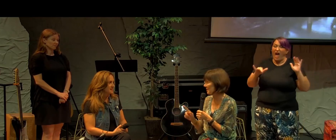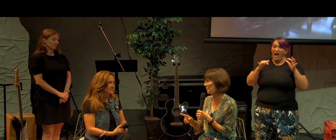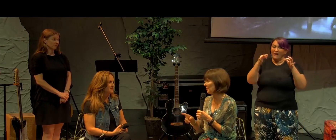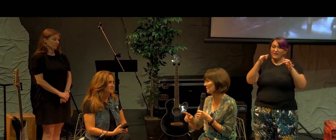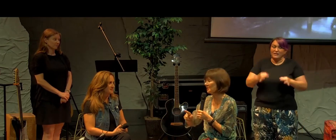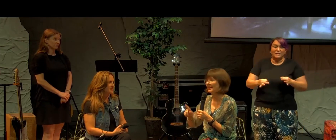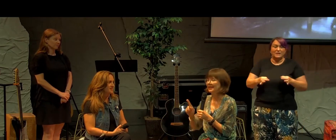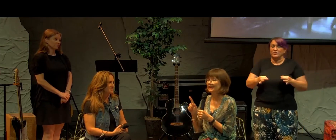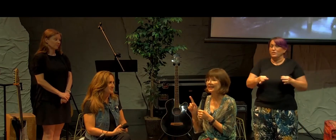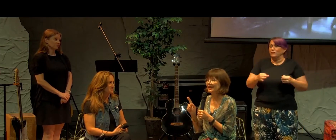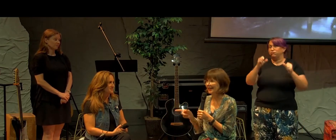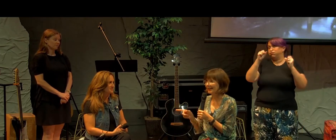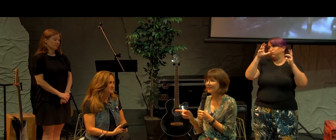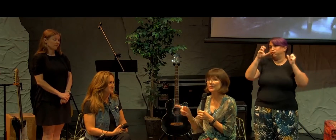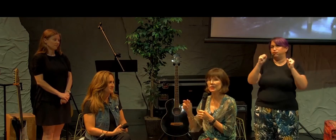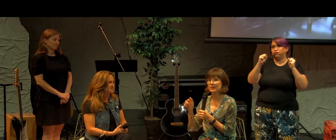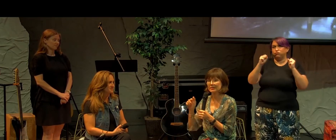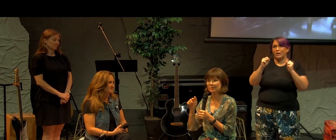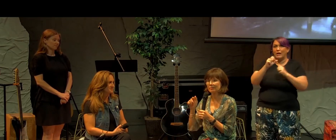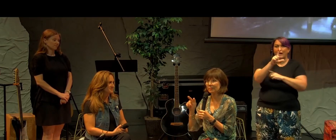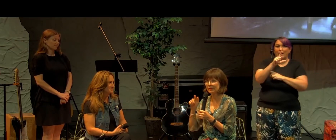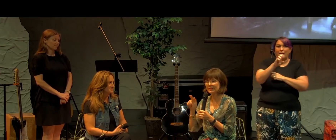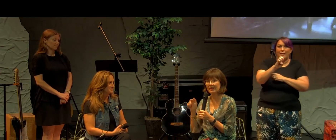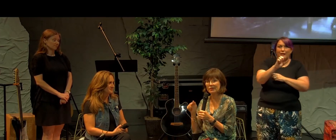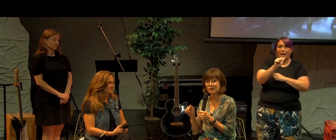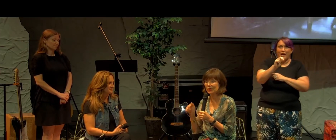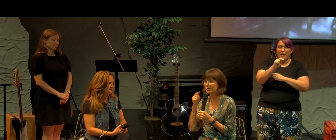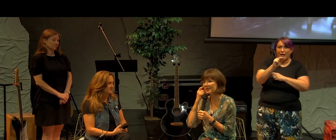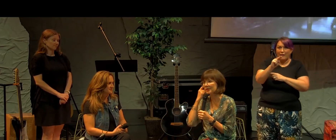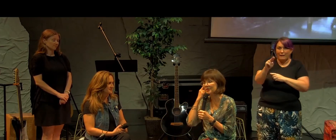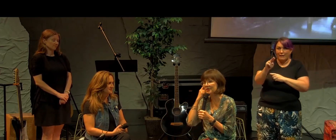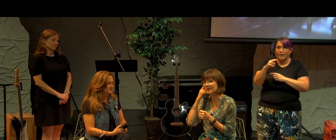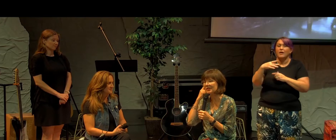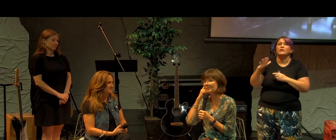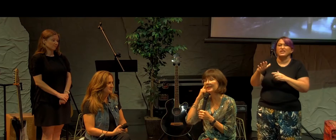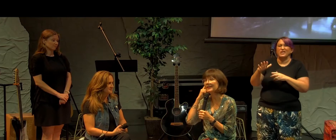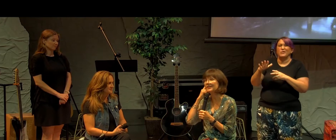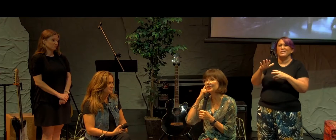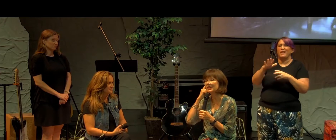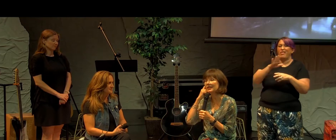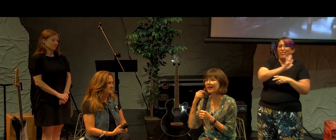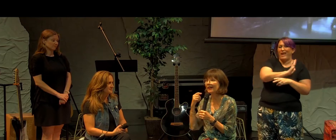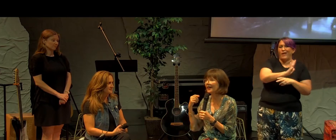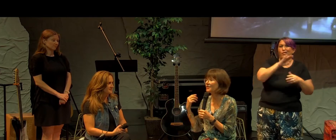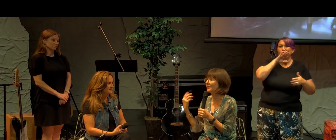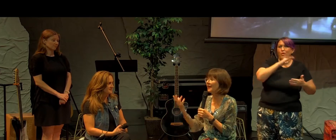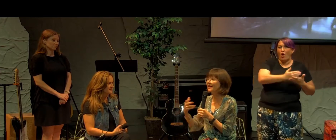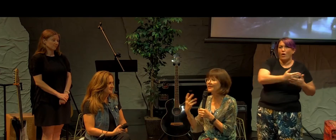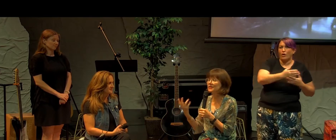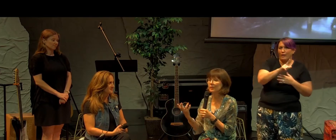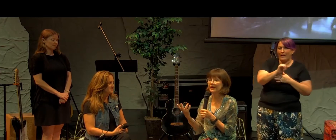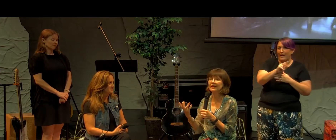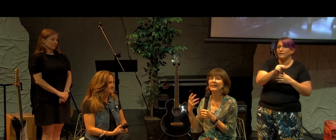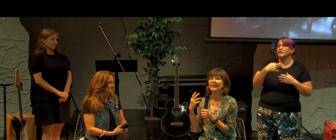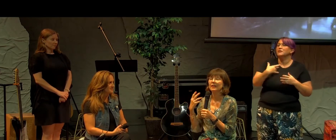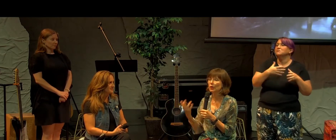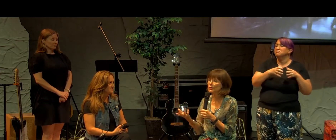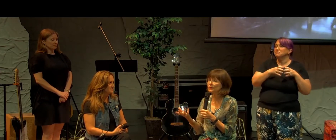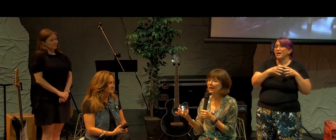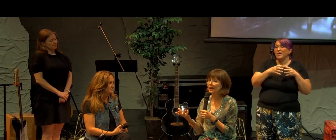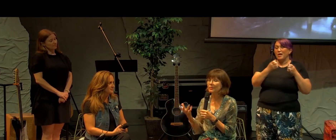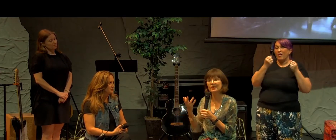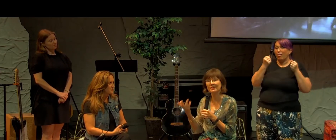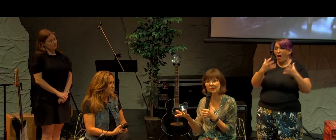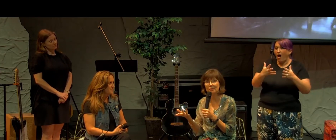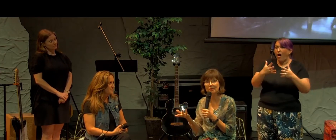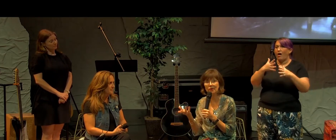was unbelievable. Leanne, which is Bill and Sally's daughter, was on the mission team, and she and I, and actually a lot of us, spent loads of